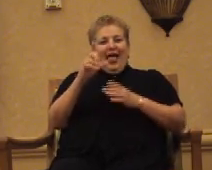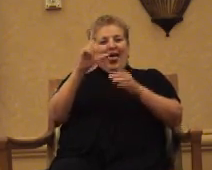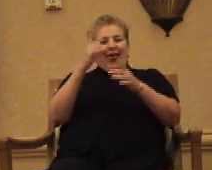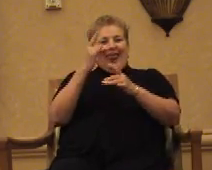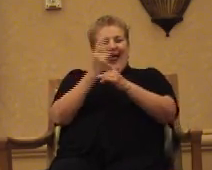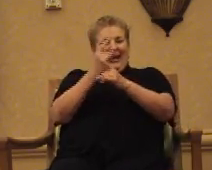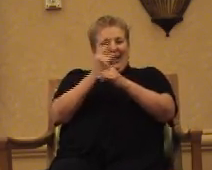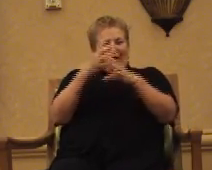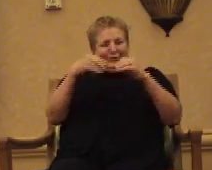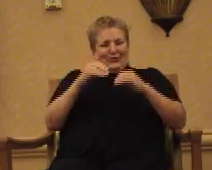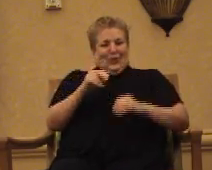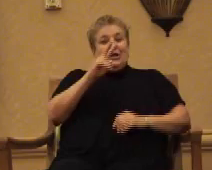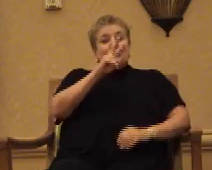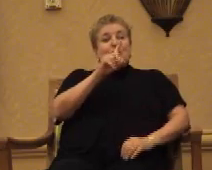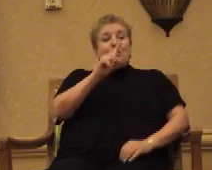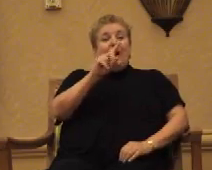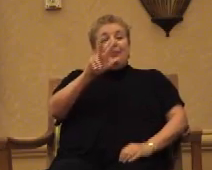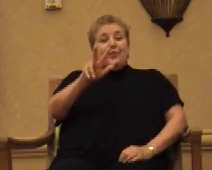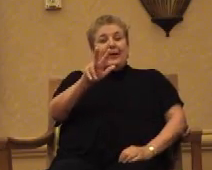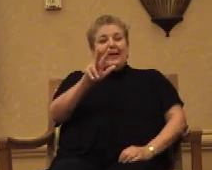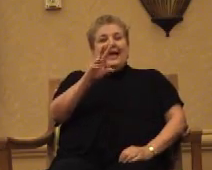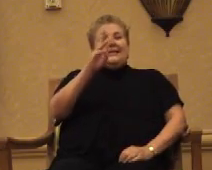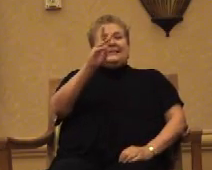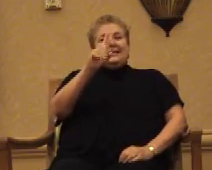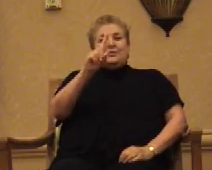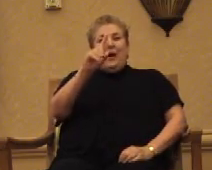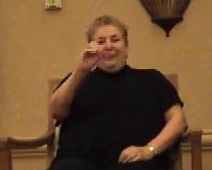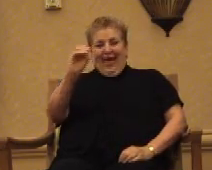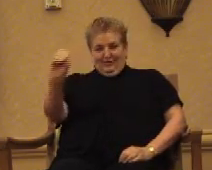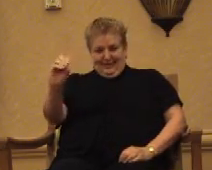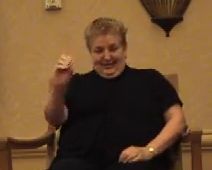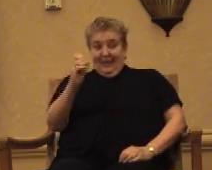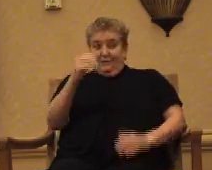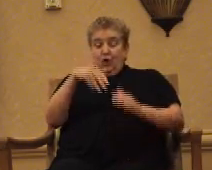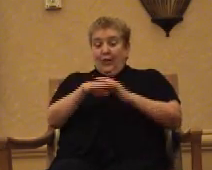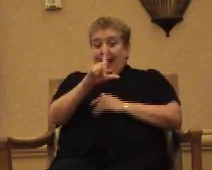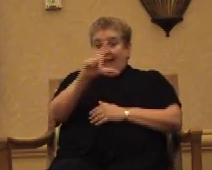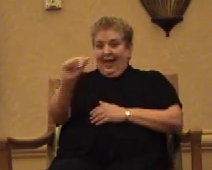213-651-2000. If you're in LA planning a slip, just save you.